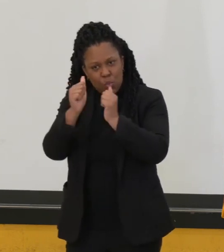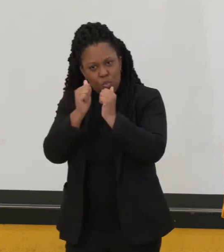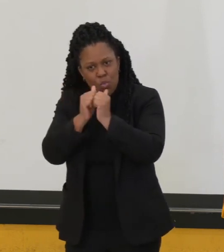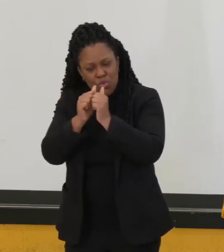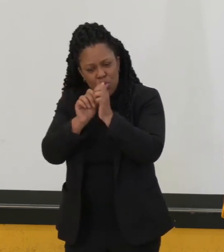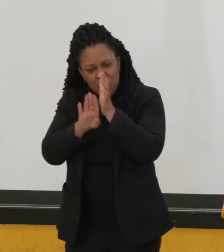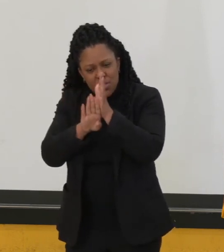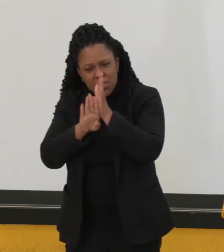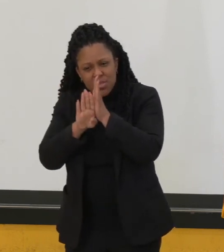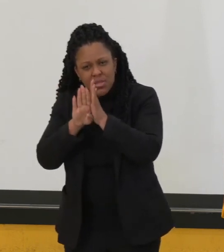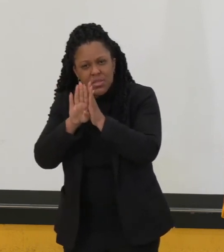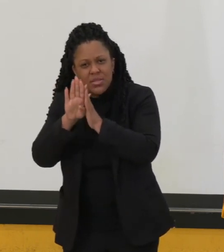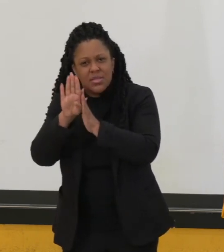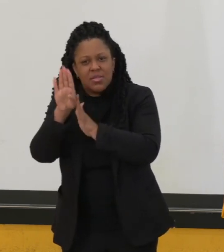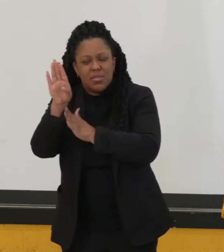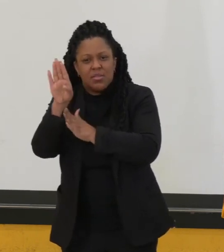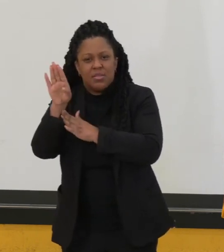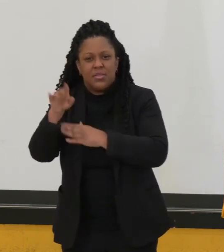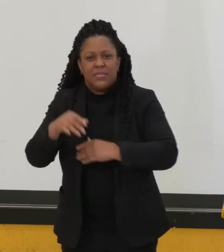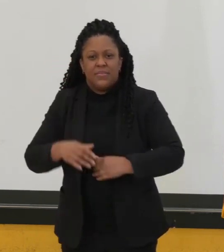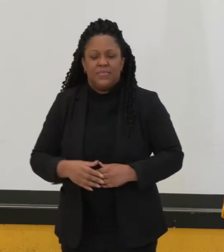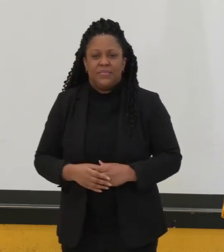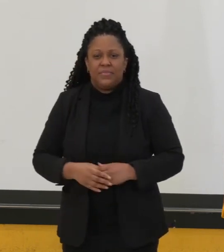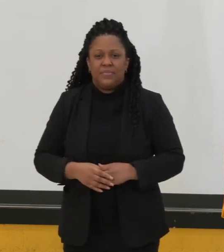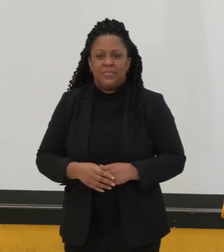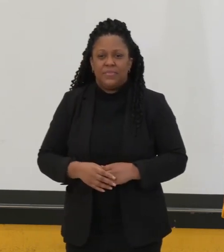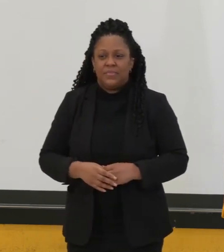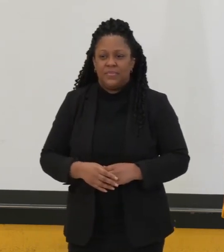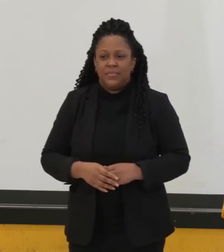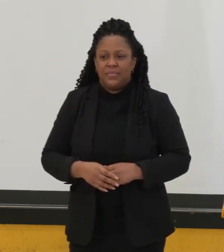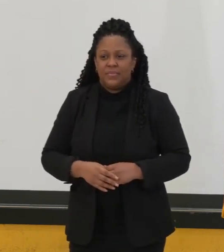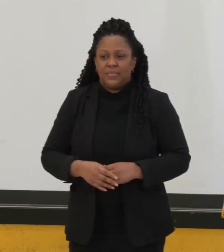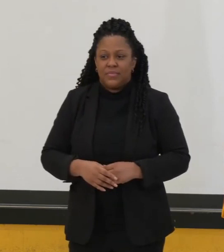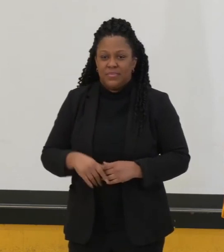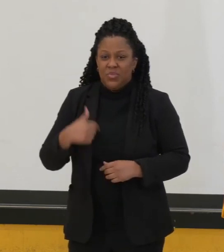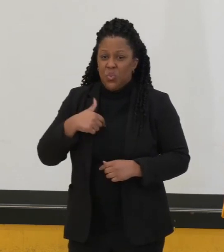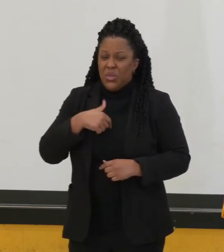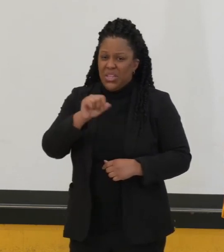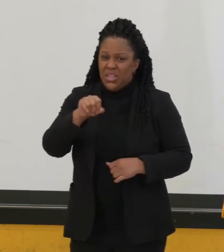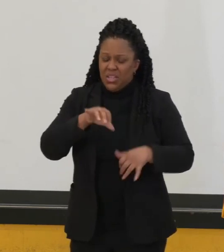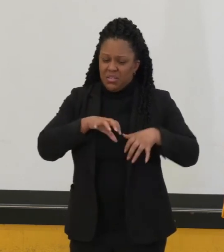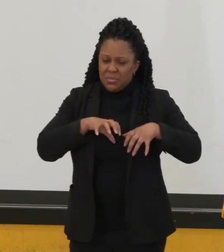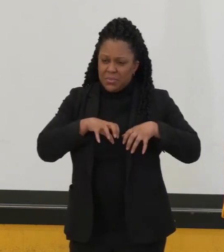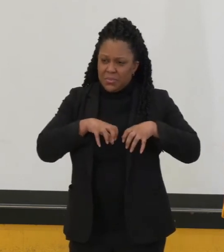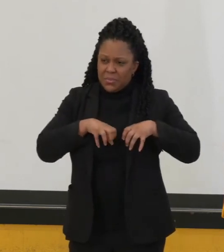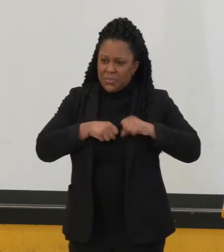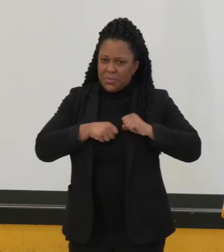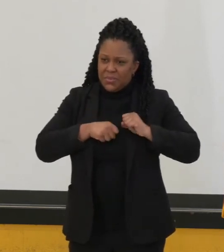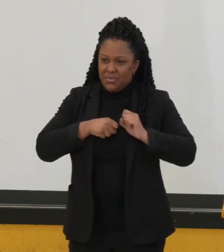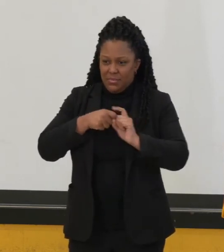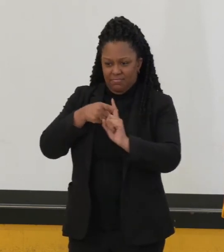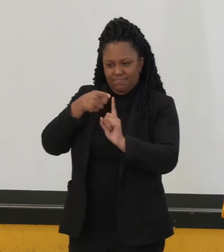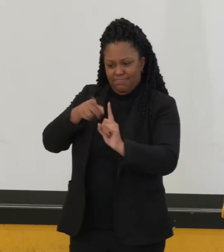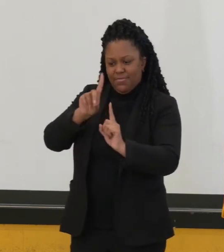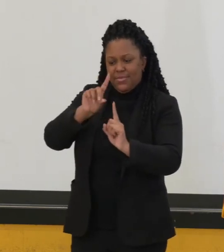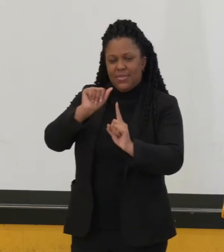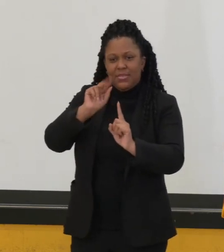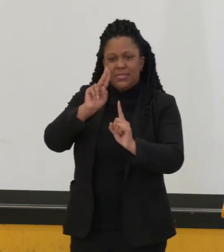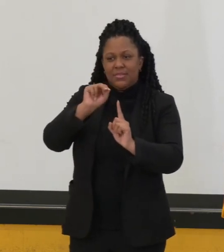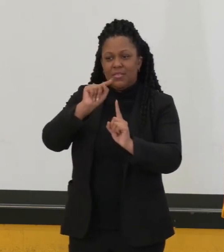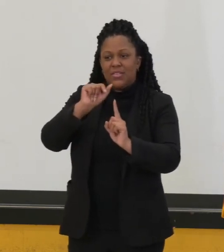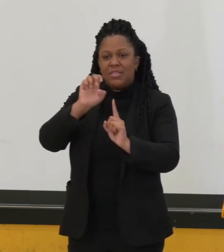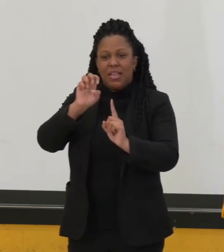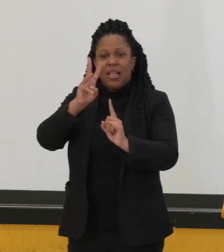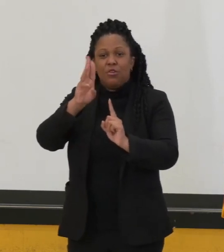Daunte Wright, and it comes at a hard time because we're still mourning George Floyd. We're